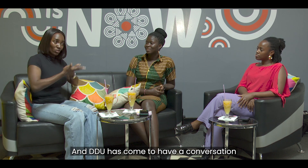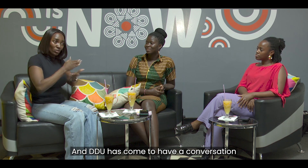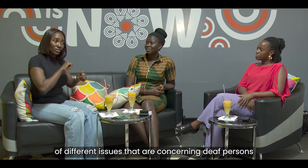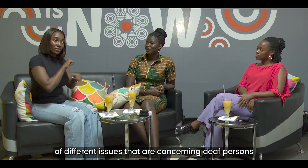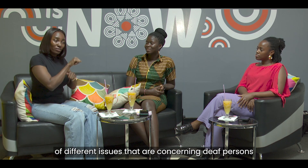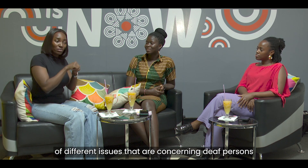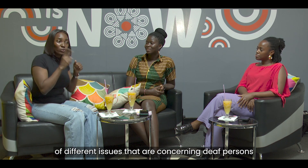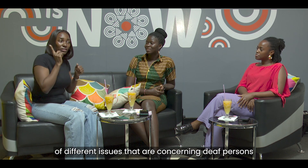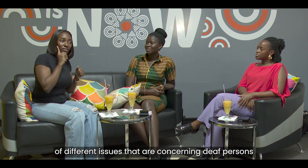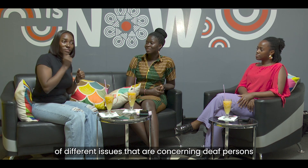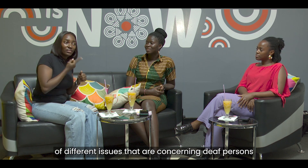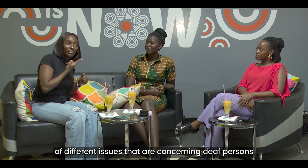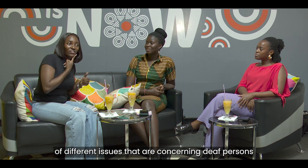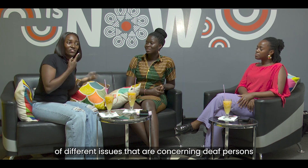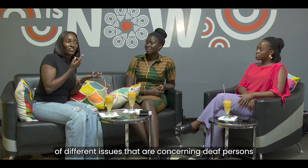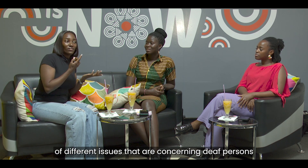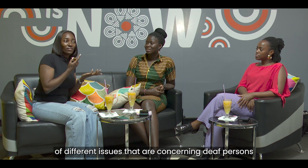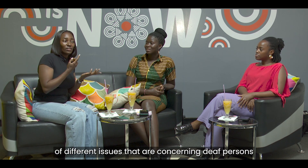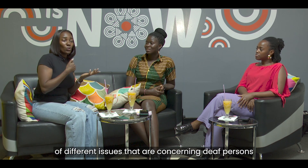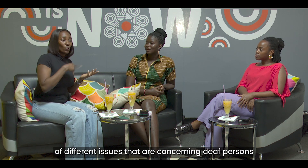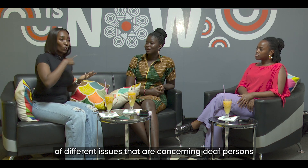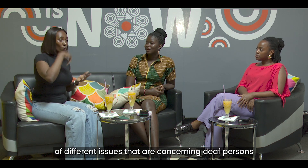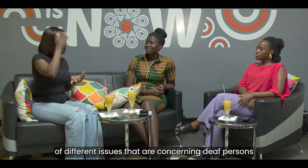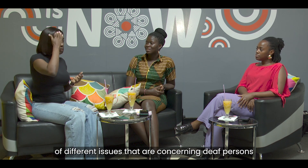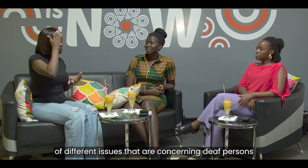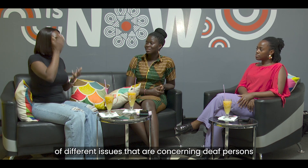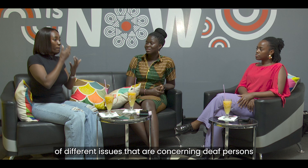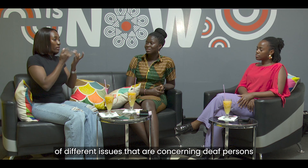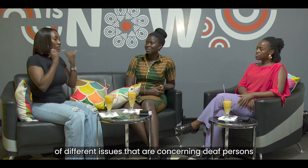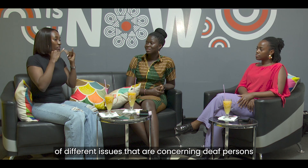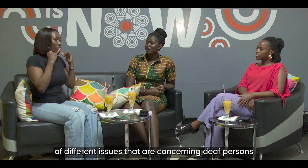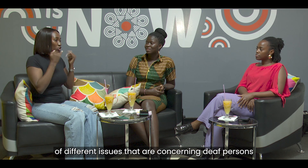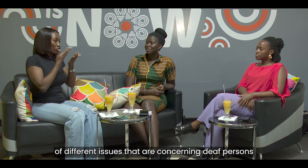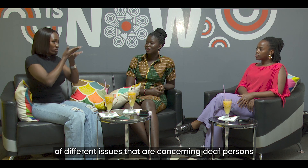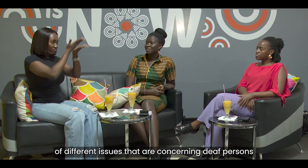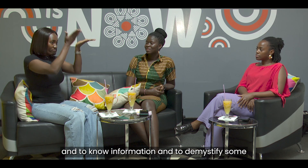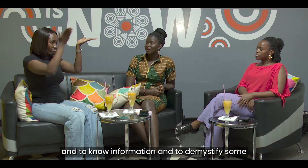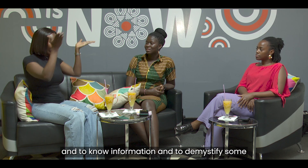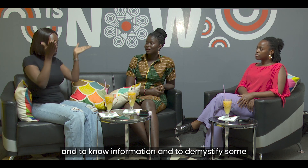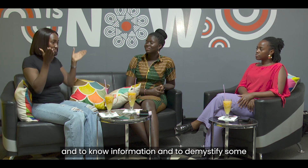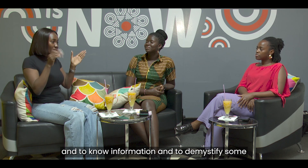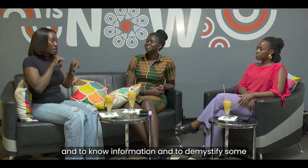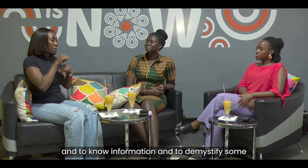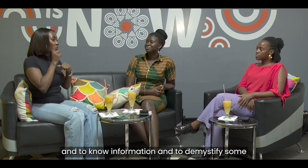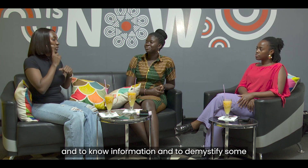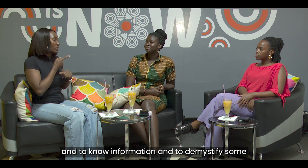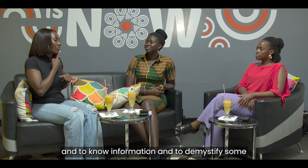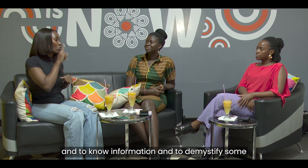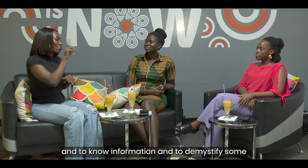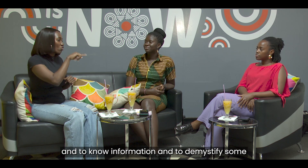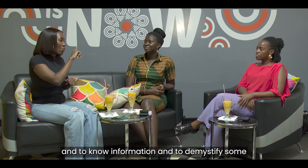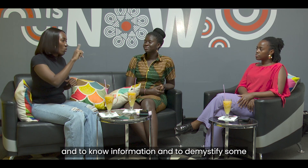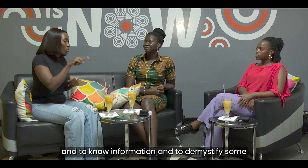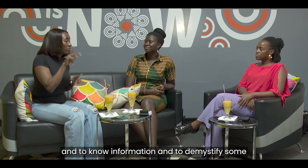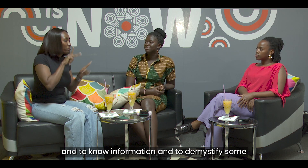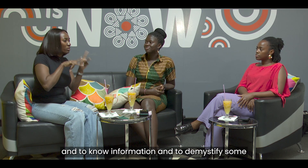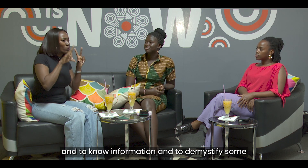conversation of different issues that are concerning deaf persons, and to know information and